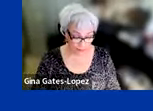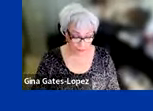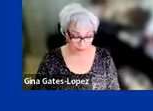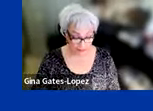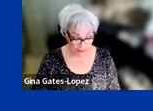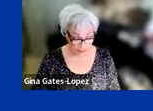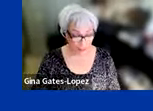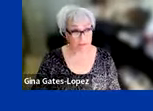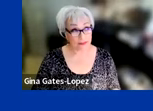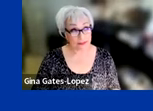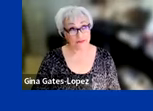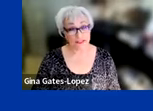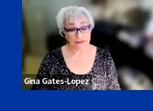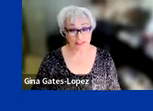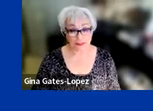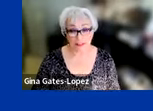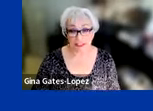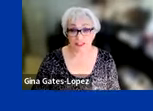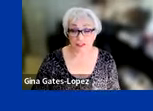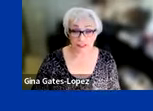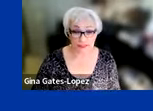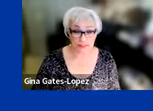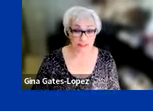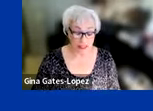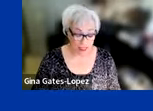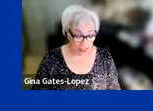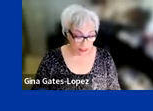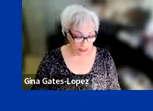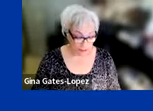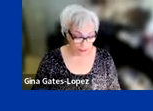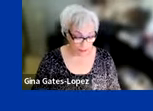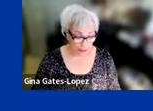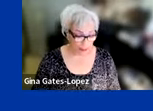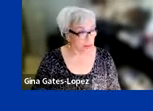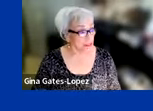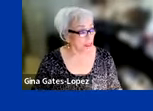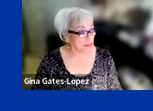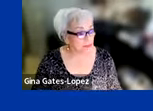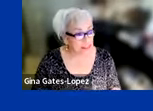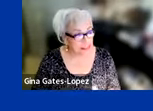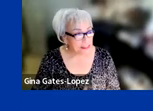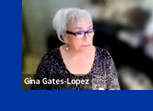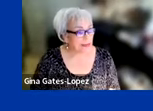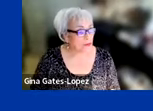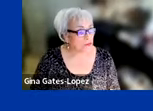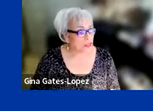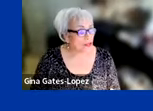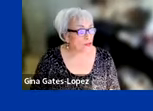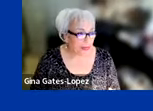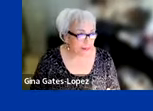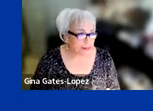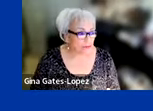other Zoom meetings that you had, but this is very specific to digital literacy. And I had written in